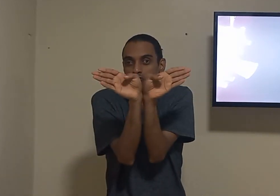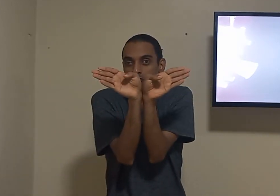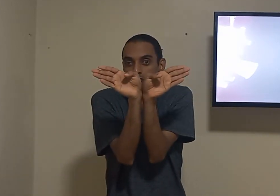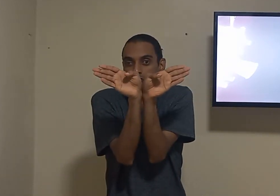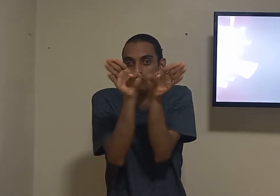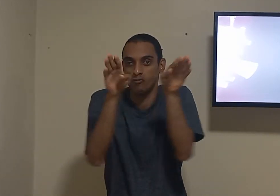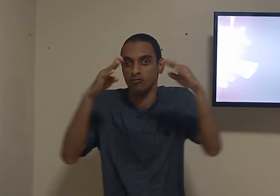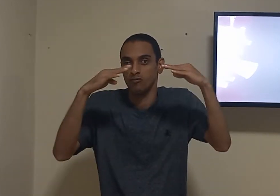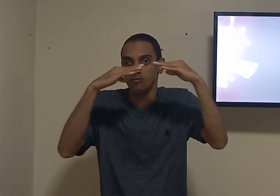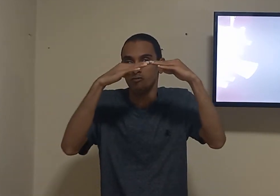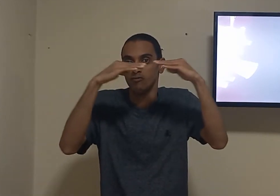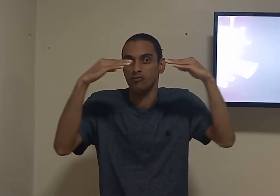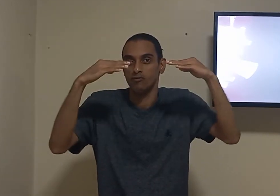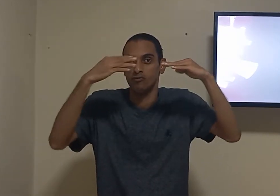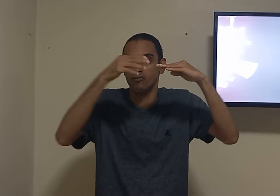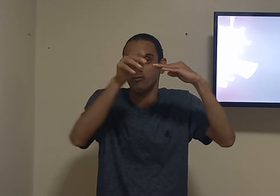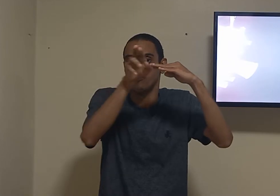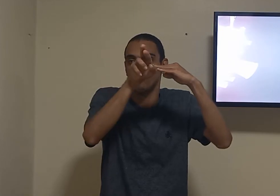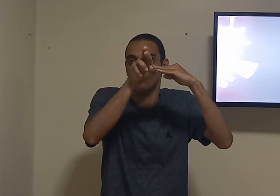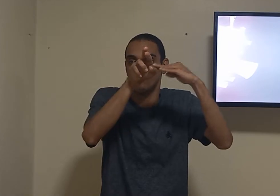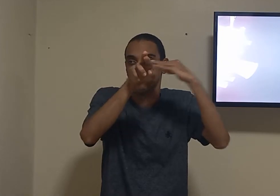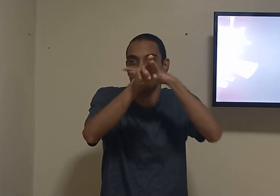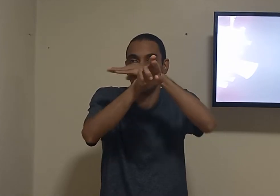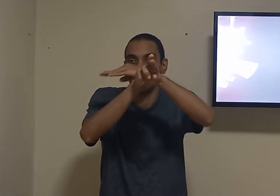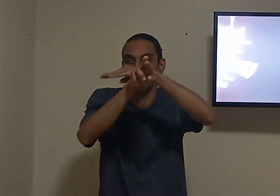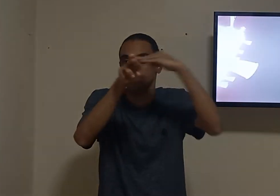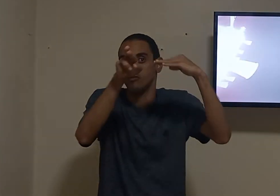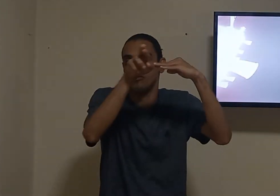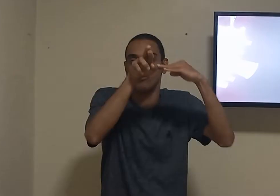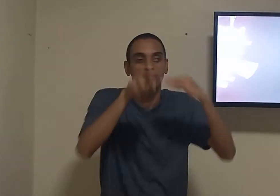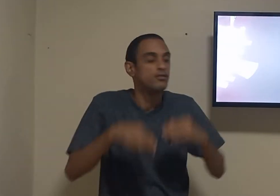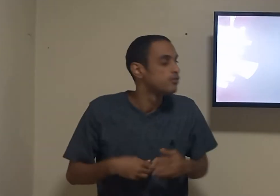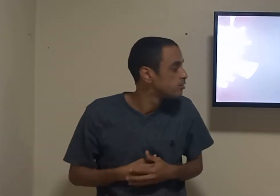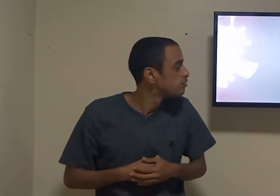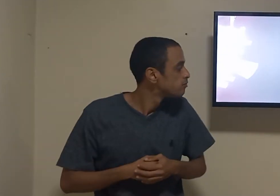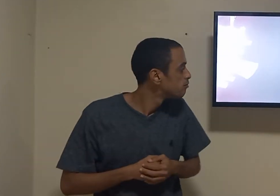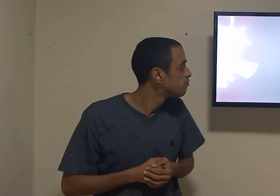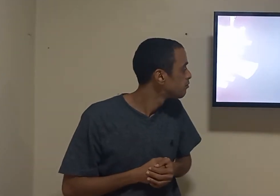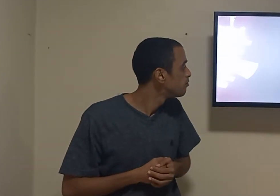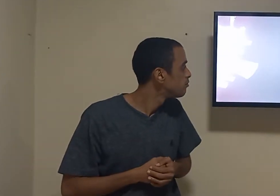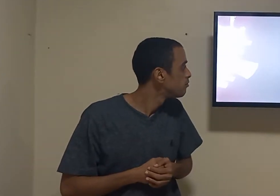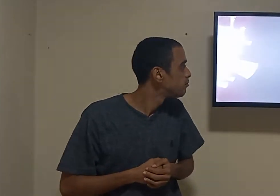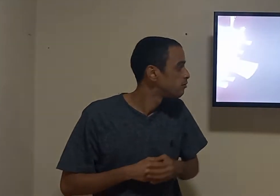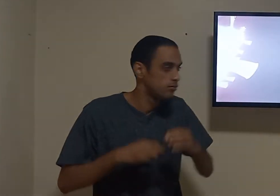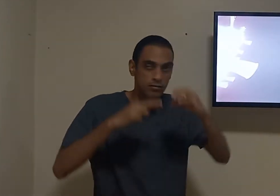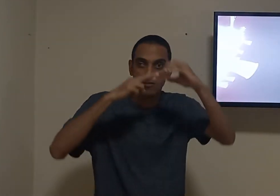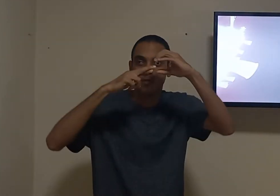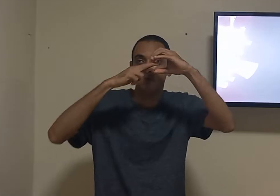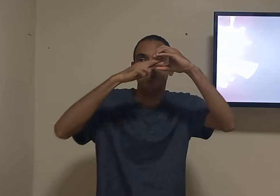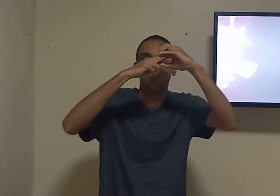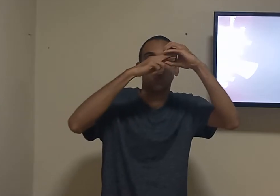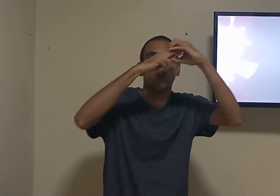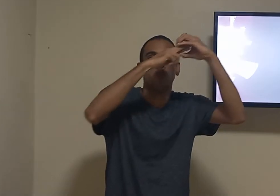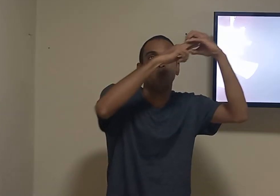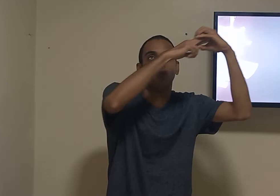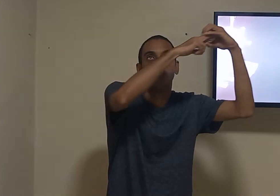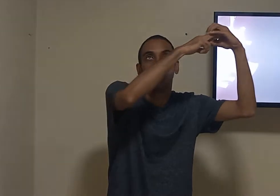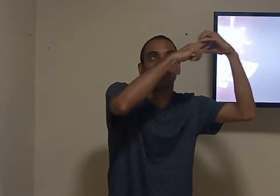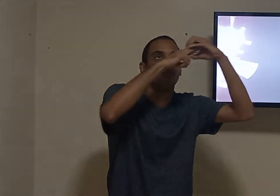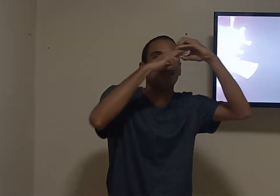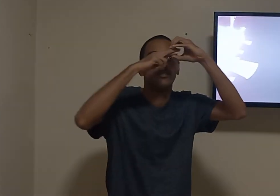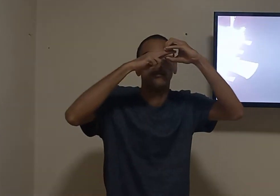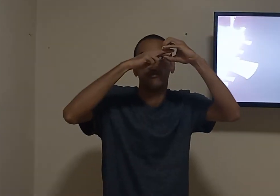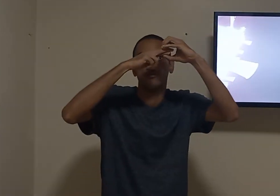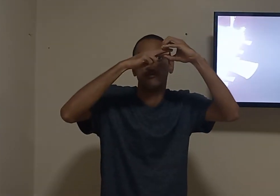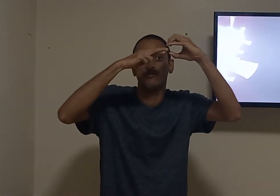2002. And on the side of the Orion spacecraft, you also see some of the auxiliary engines on Orion. There's